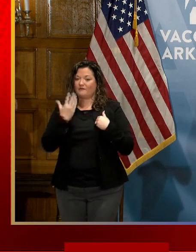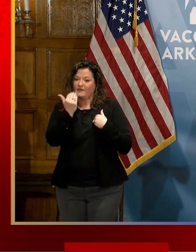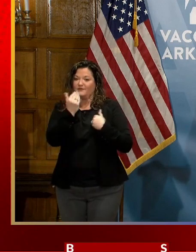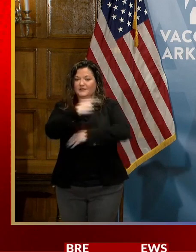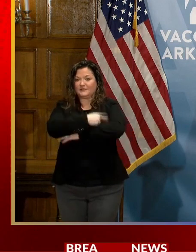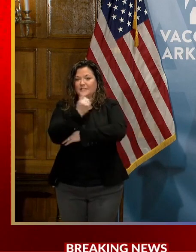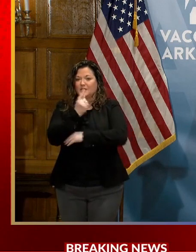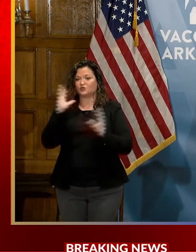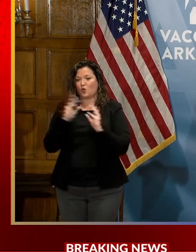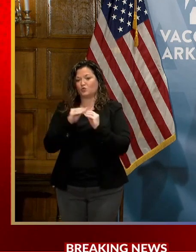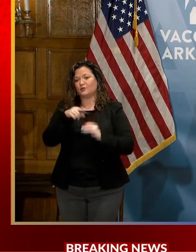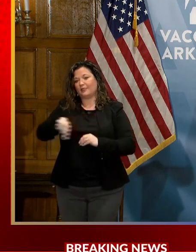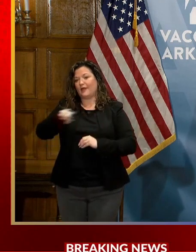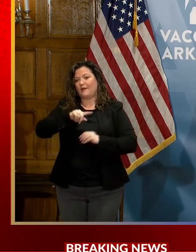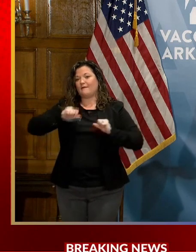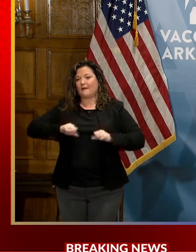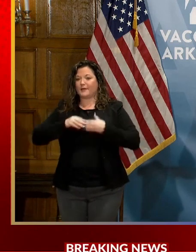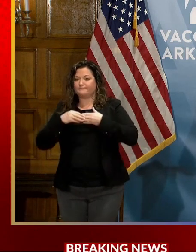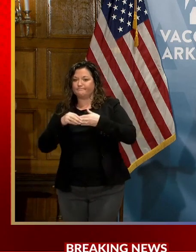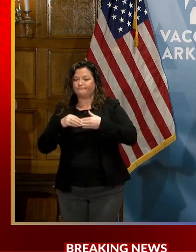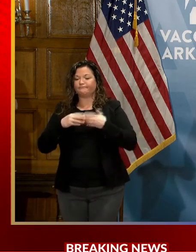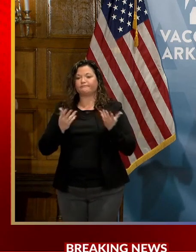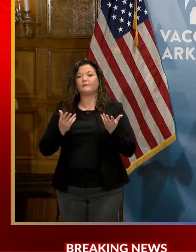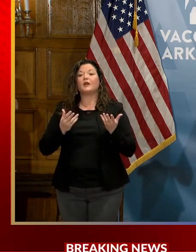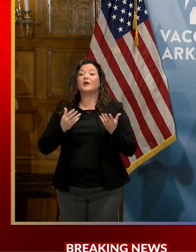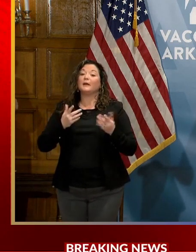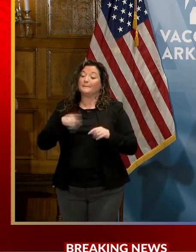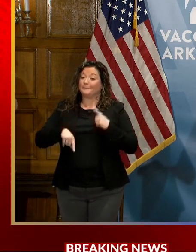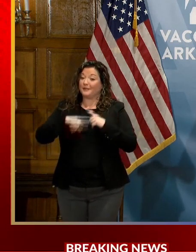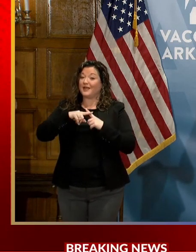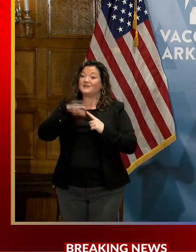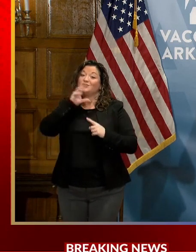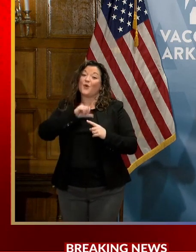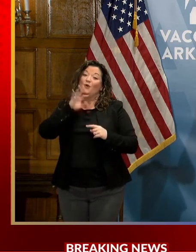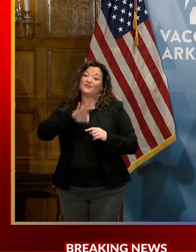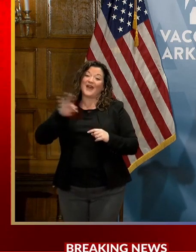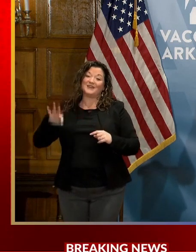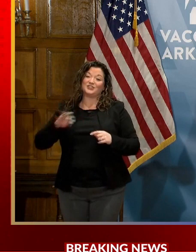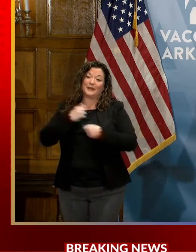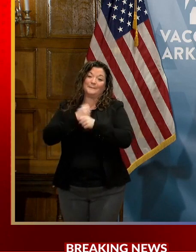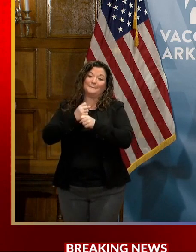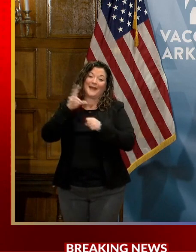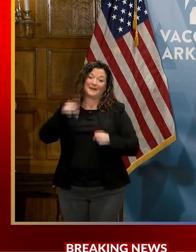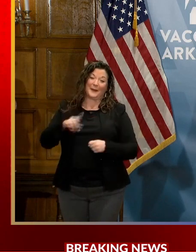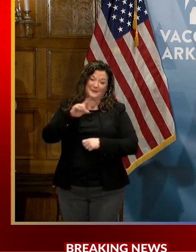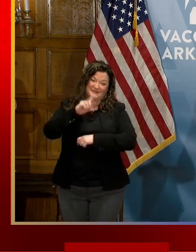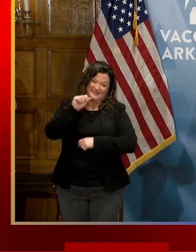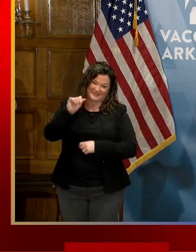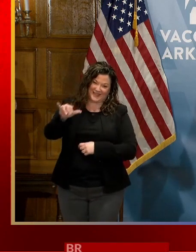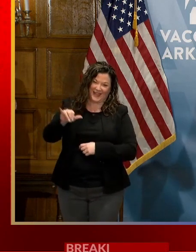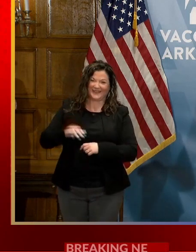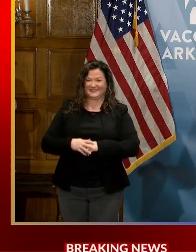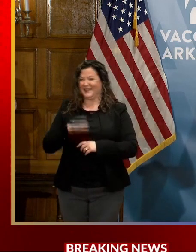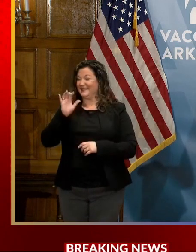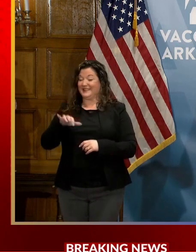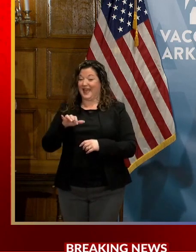within which to work, but there's also the option of the old-fashioned makeup day. That is not off the table, and it is